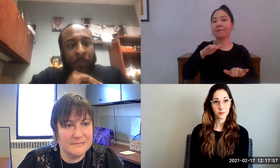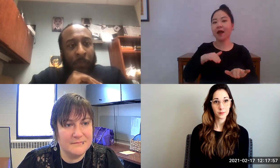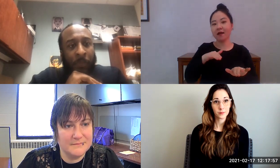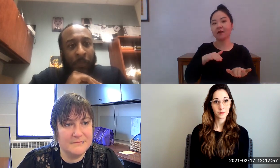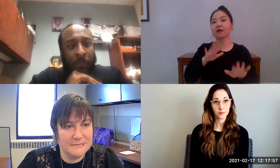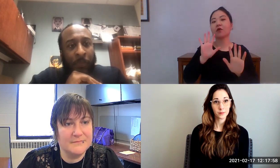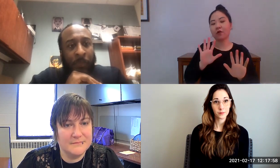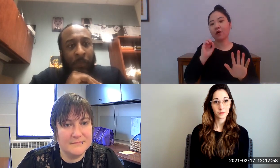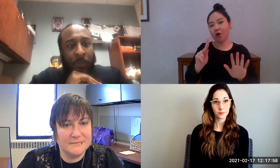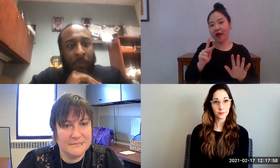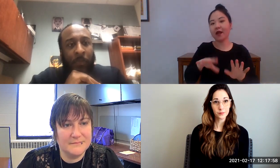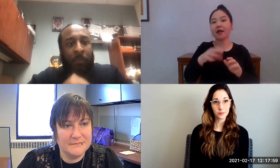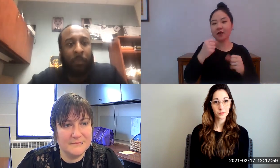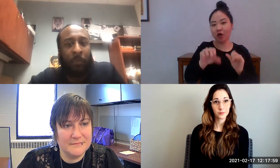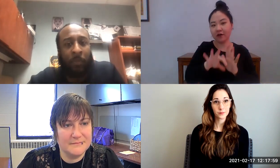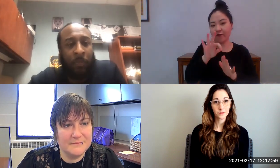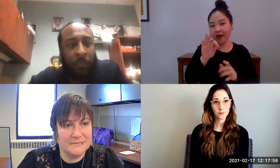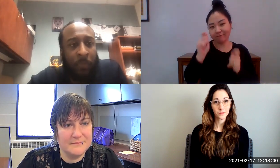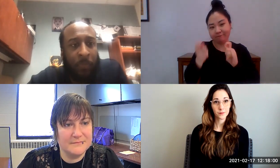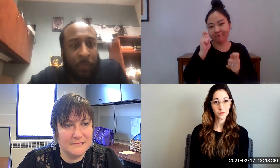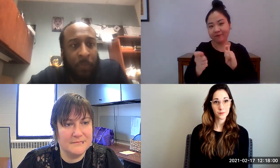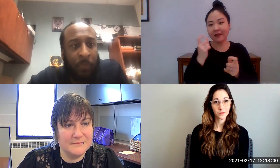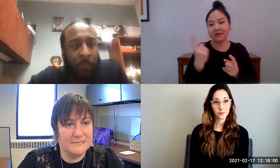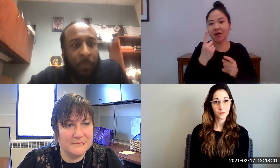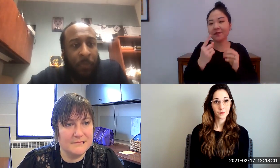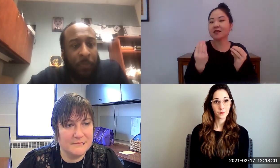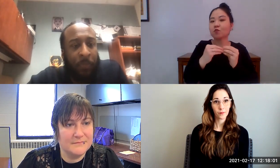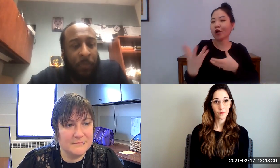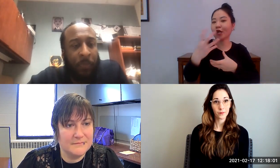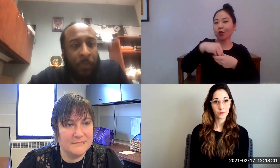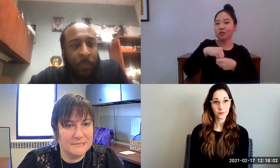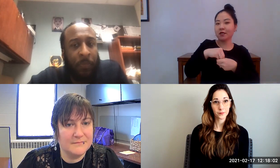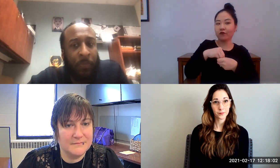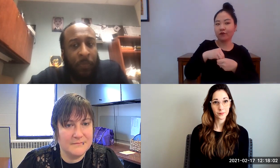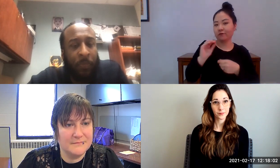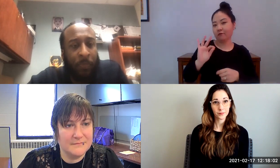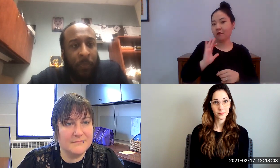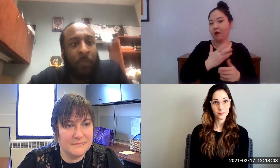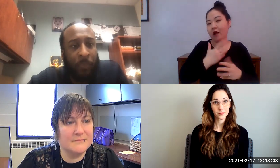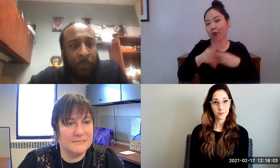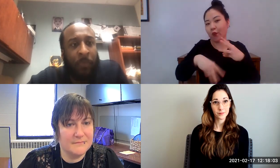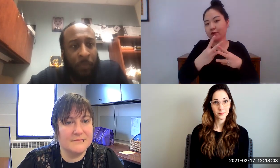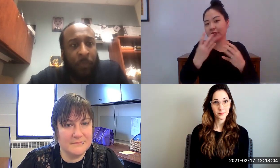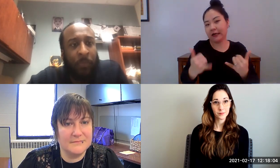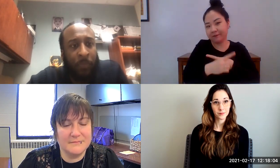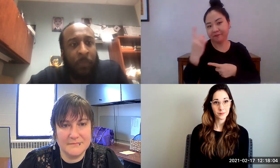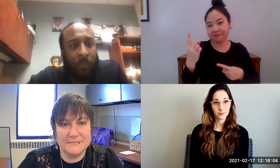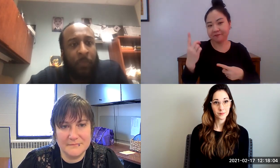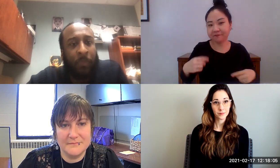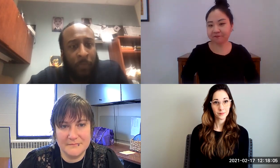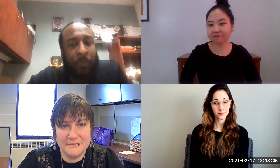to step back and go, okay, and try to find something that's more inclusive of our world